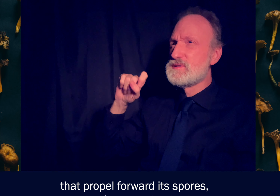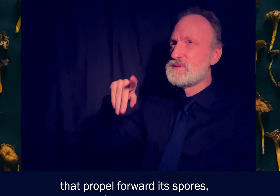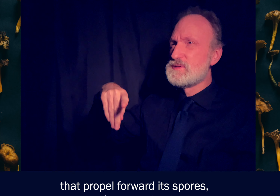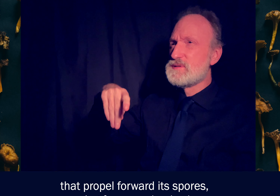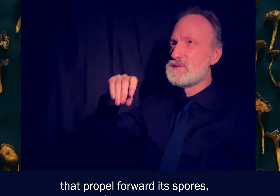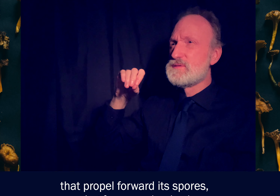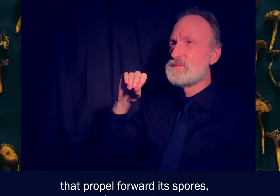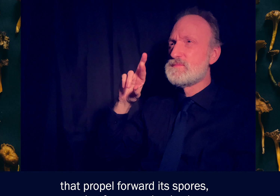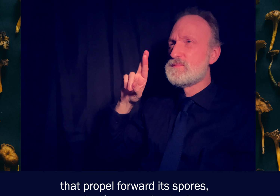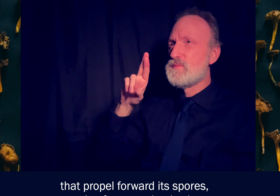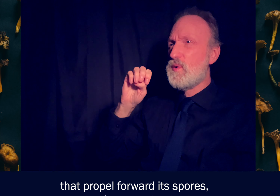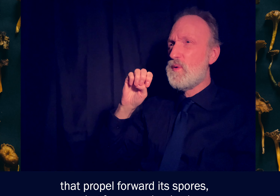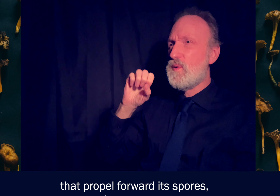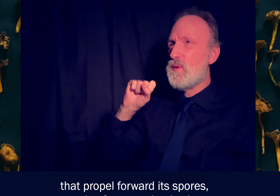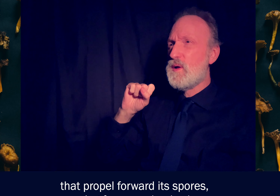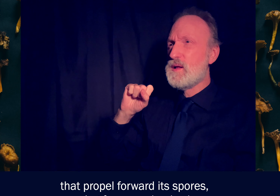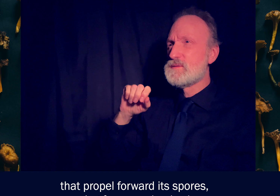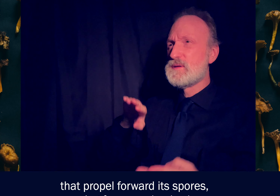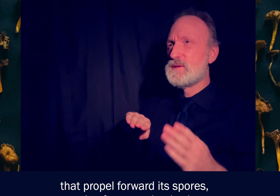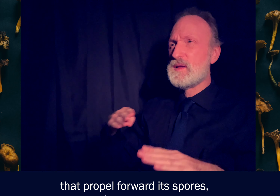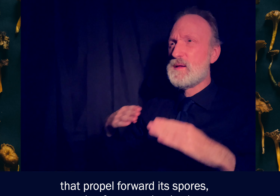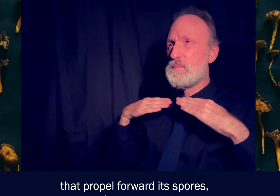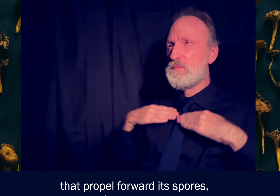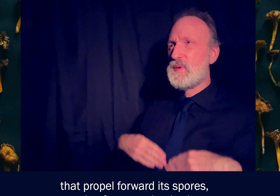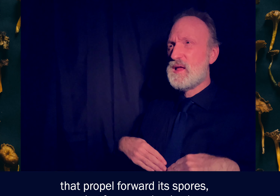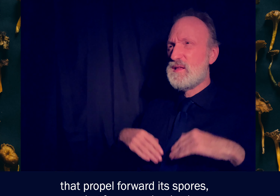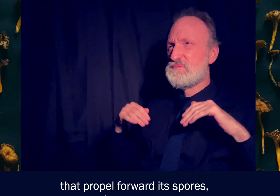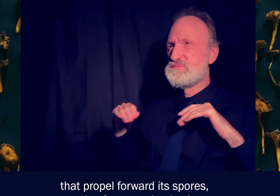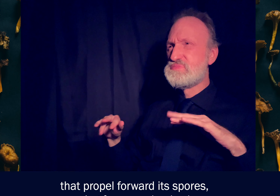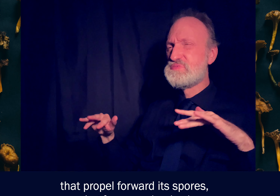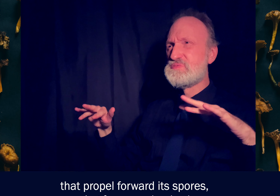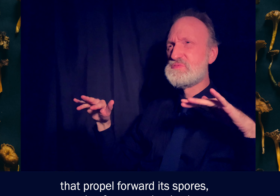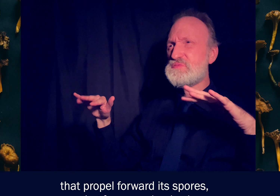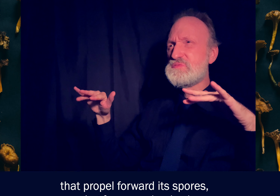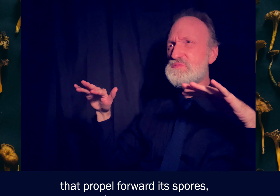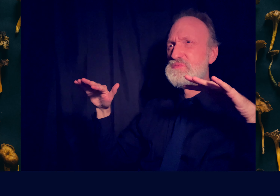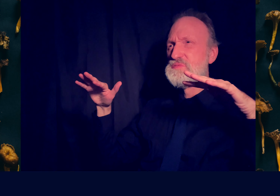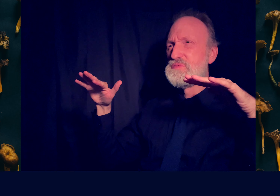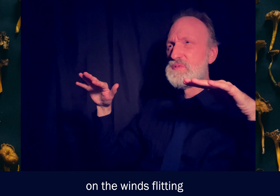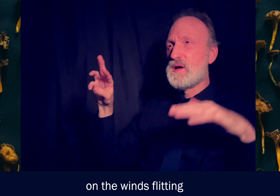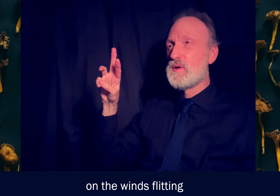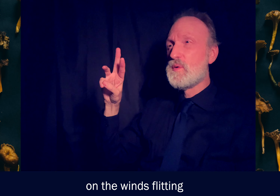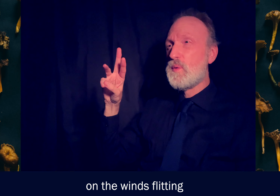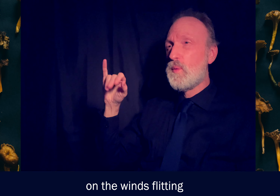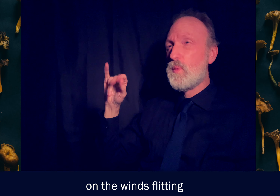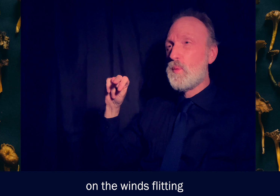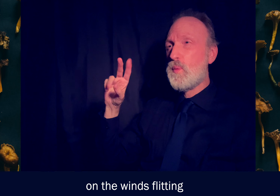forward its spores spewing from our dead selves on the winds flitting